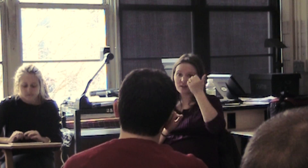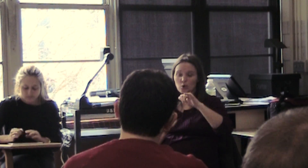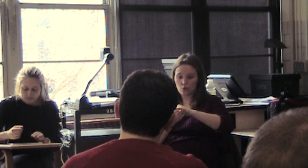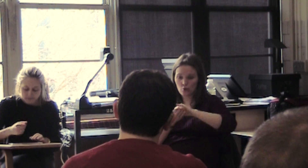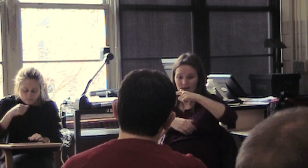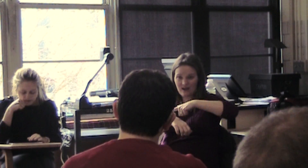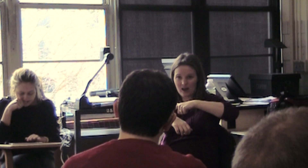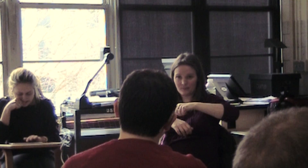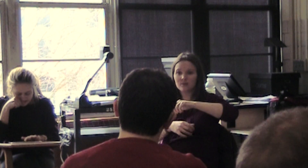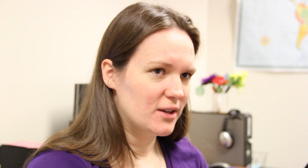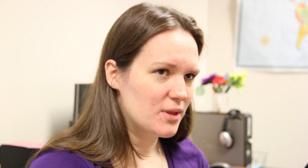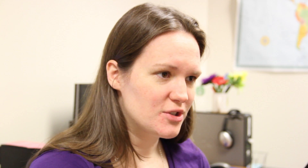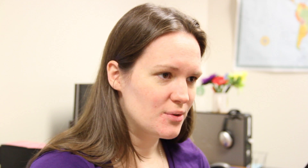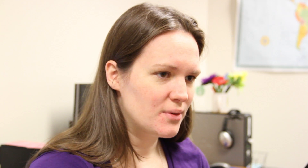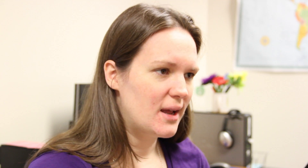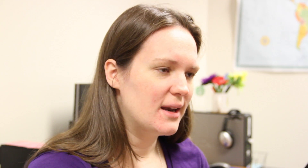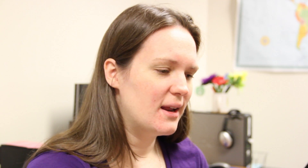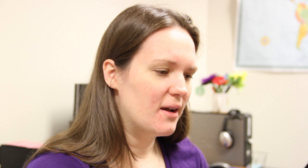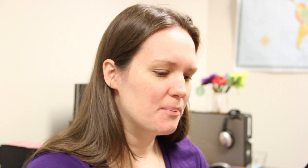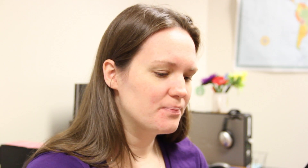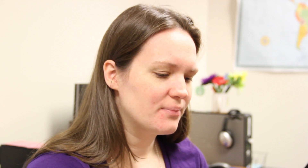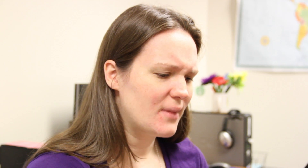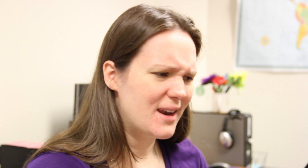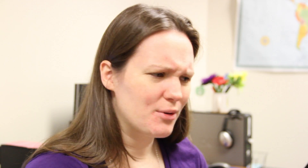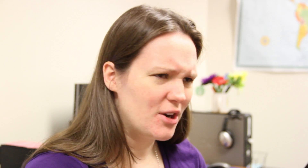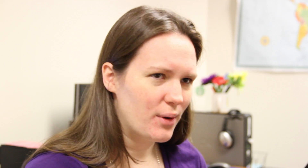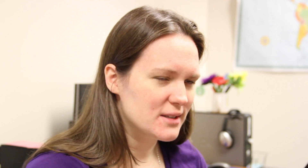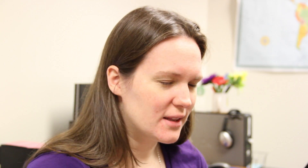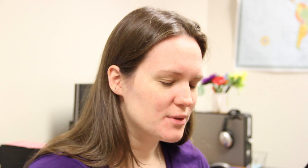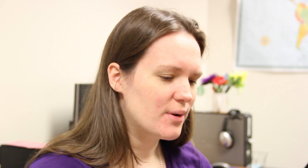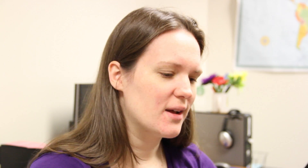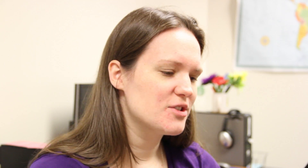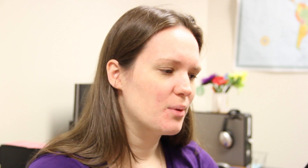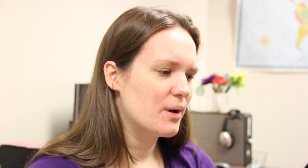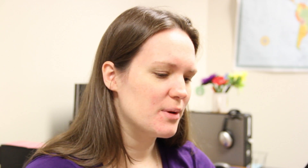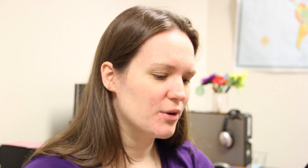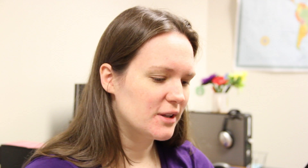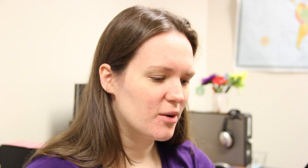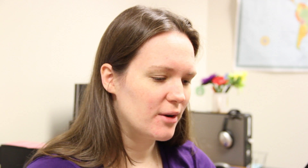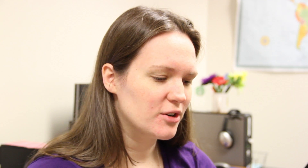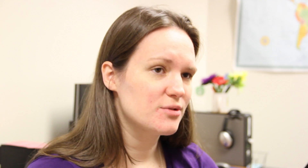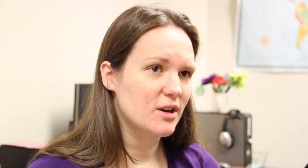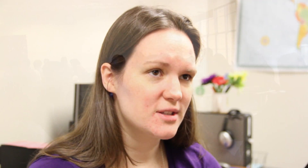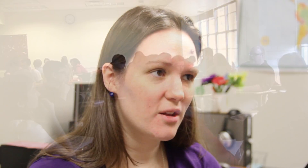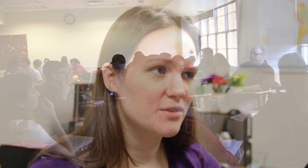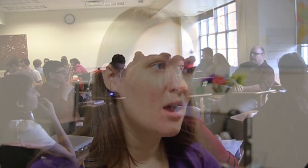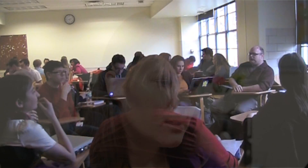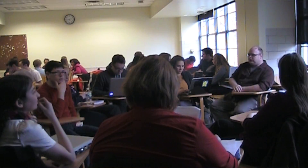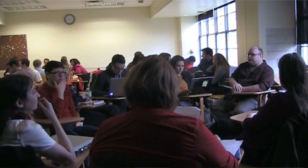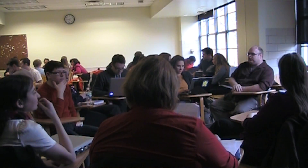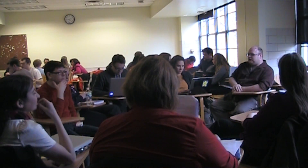know, interacting with a student and not really knowing exactly what's going on. So we want to be real clear about introducing